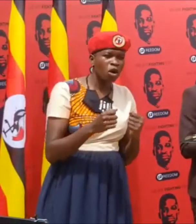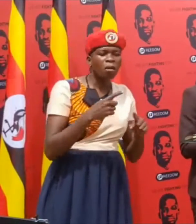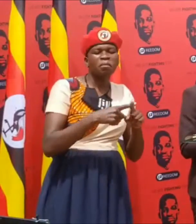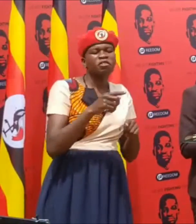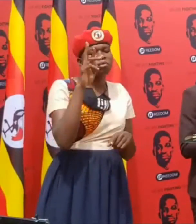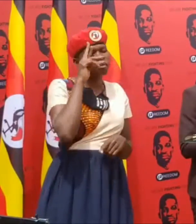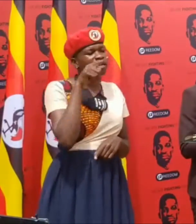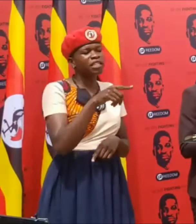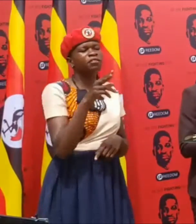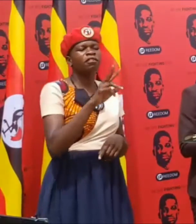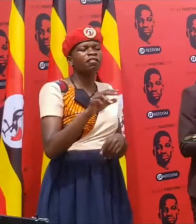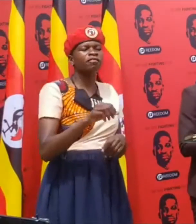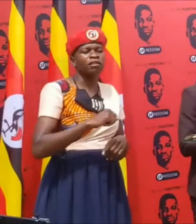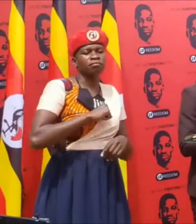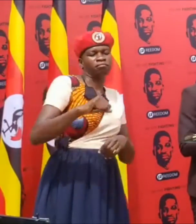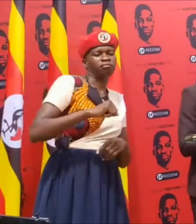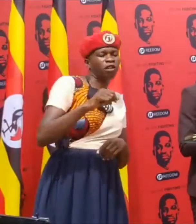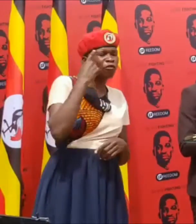horse.